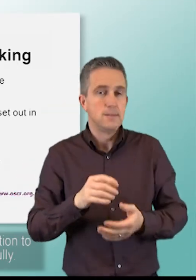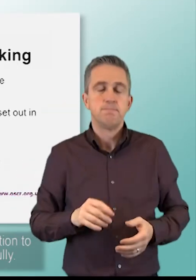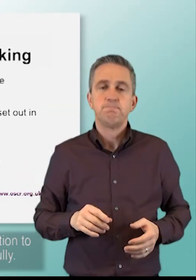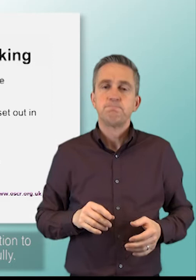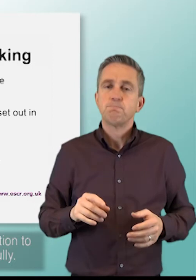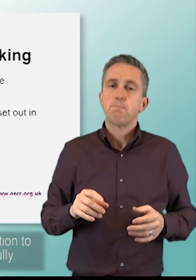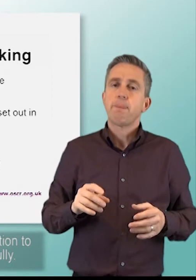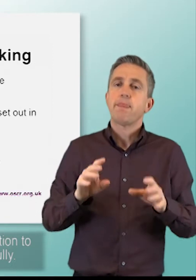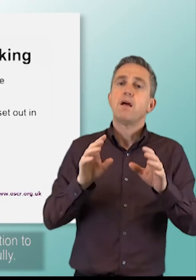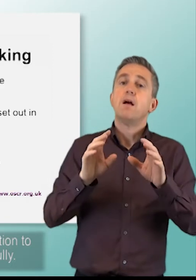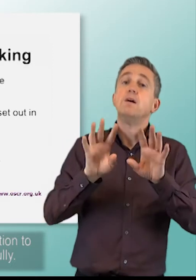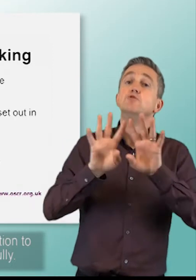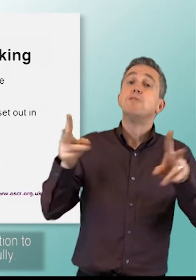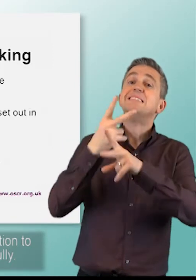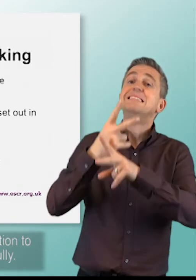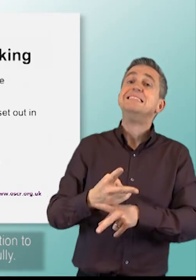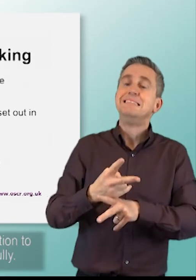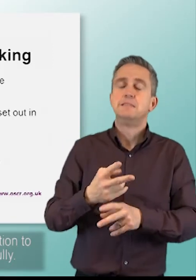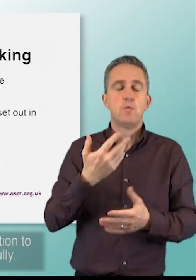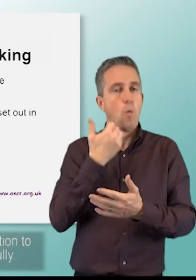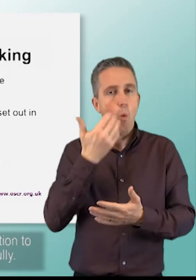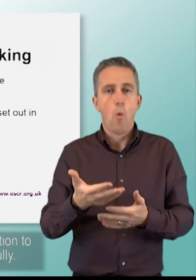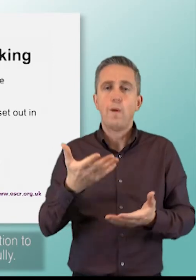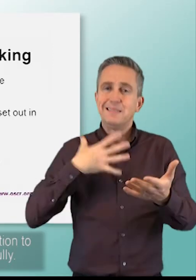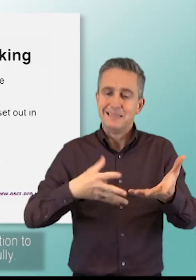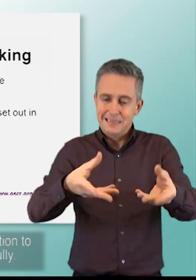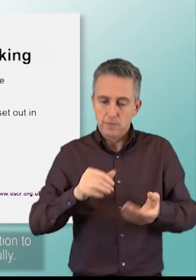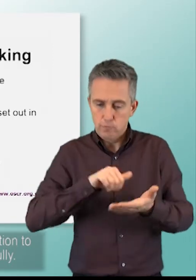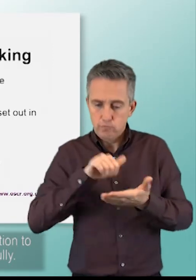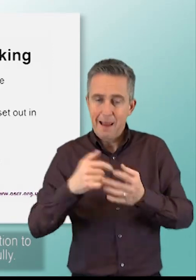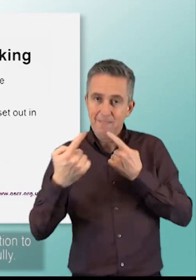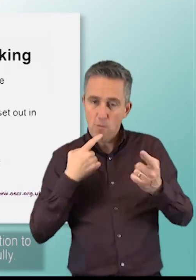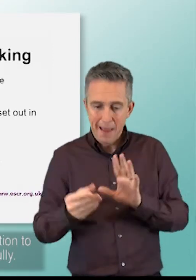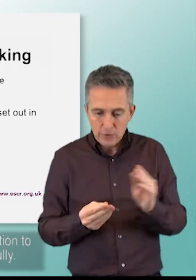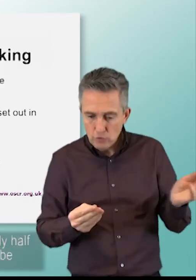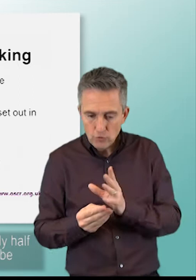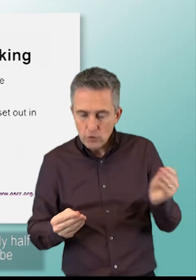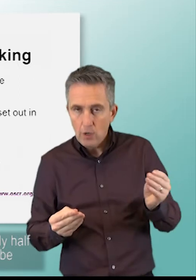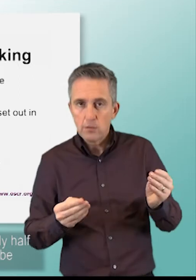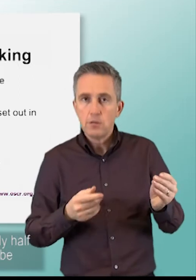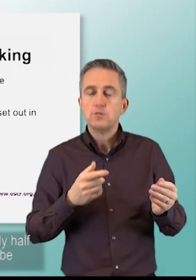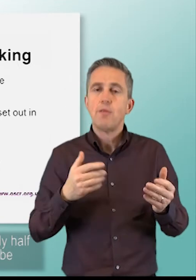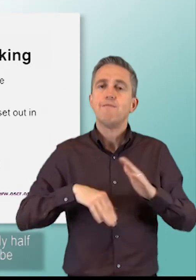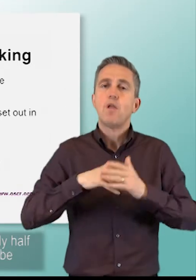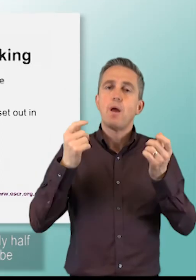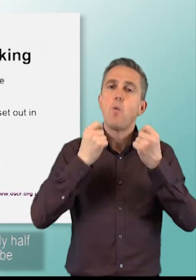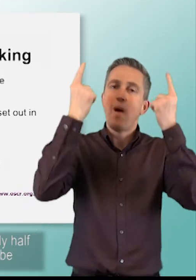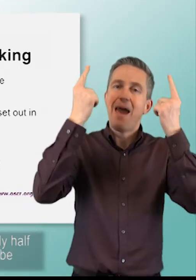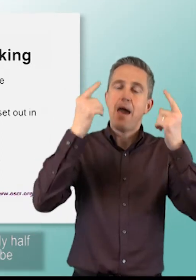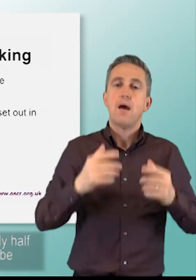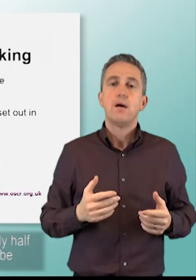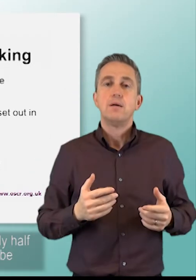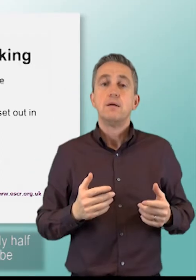Trustees, of course, need to have appropriate information to be able to make sound decisions and act carefully. It's a real mistake to try